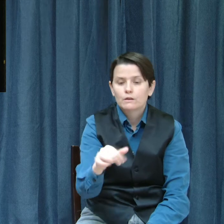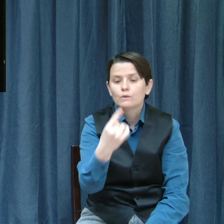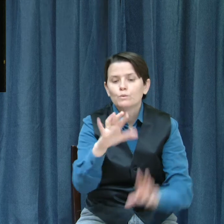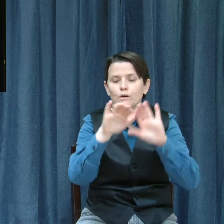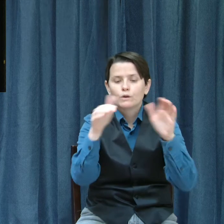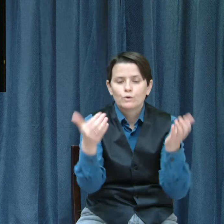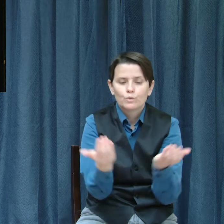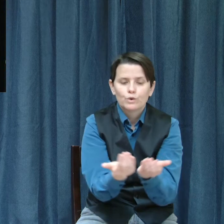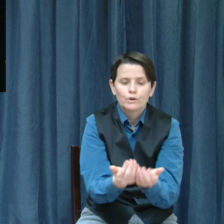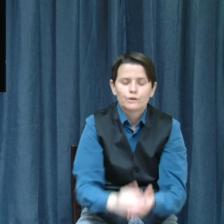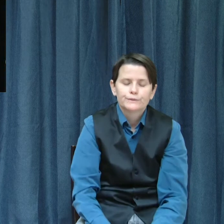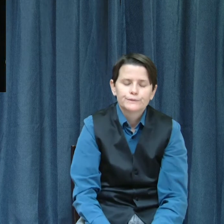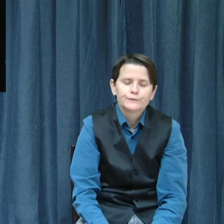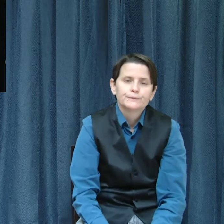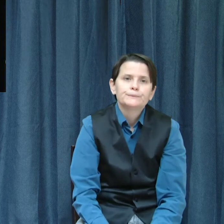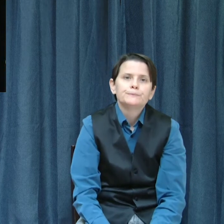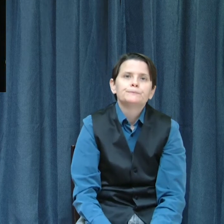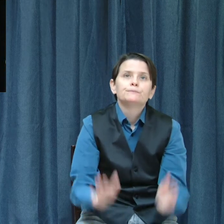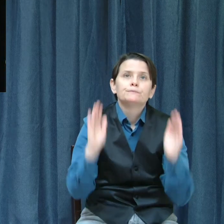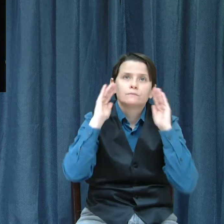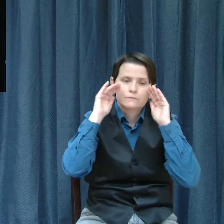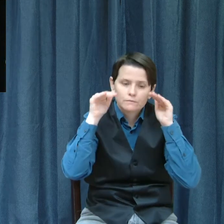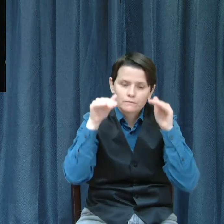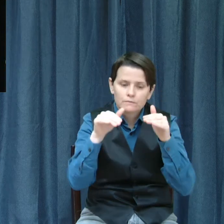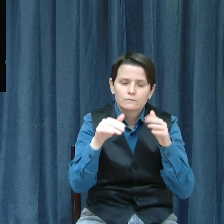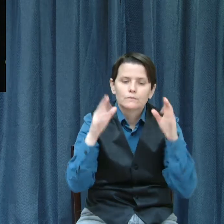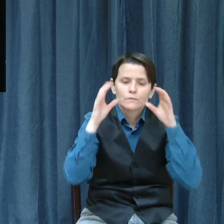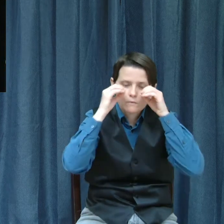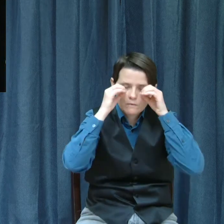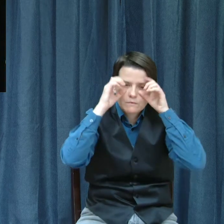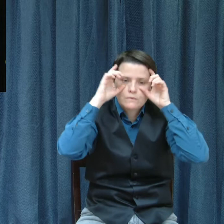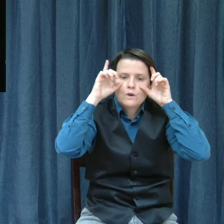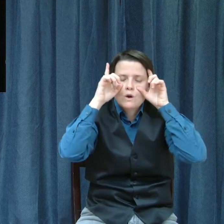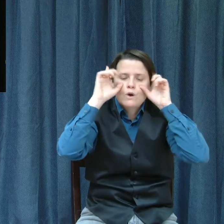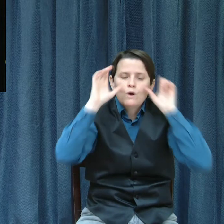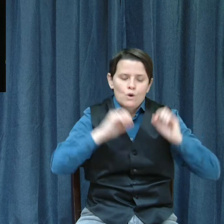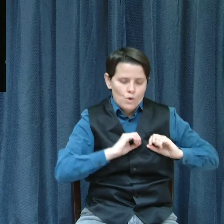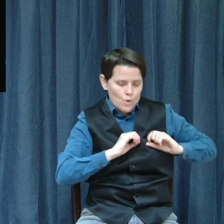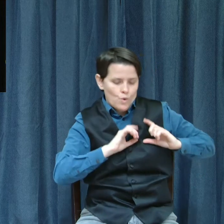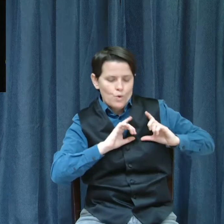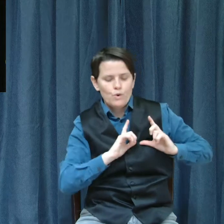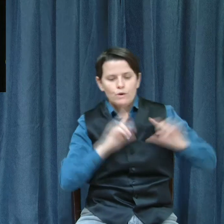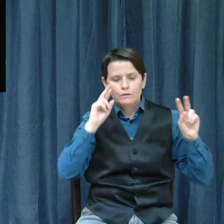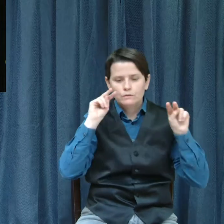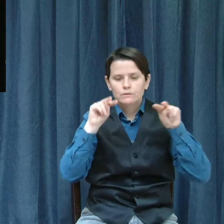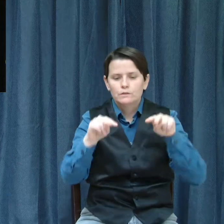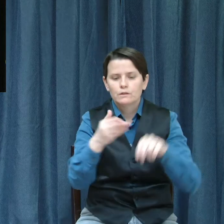Open your eyes to see that which you've been blind to. Open your heart to feel